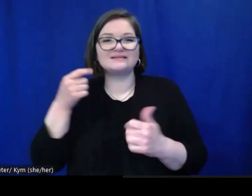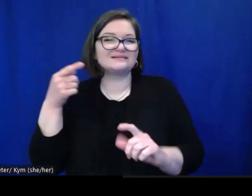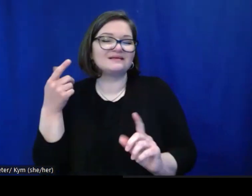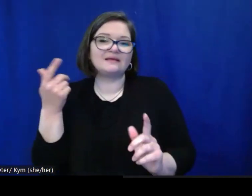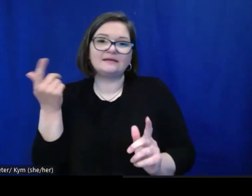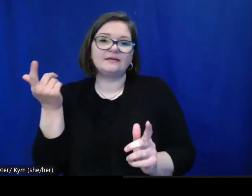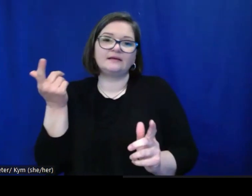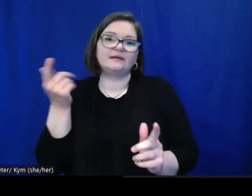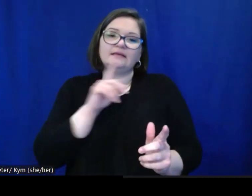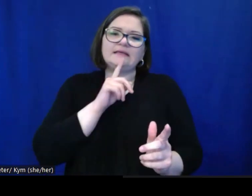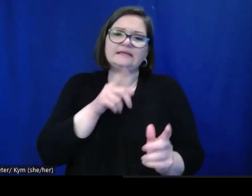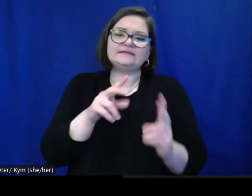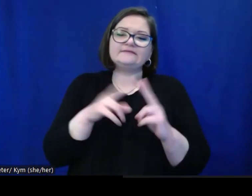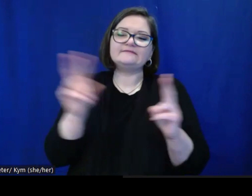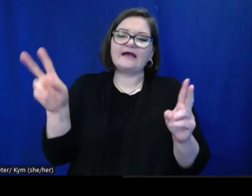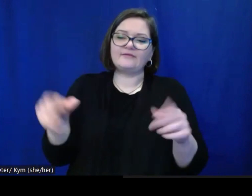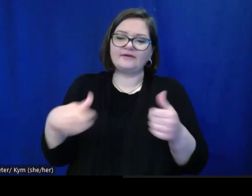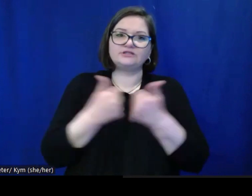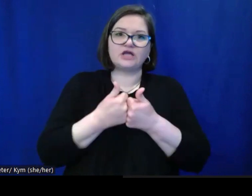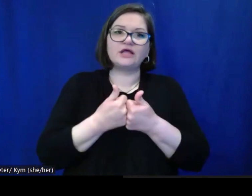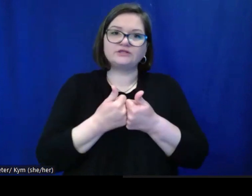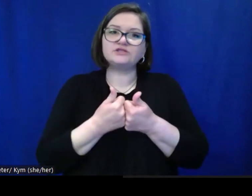very challenging.